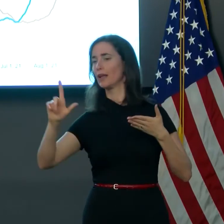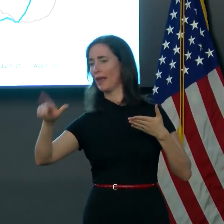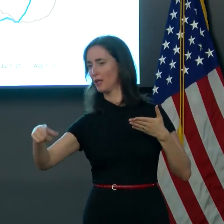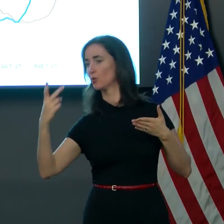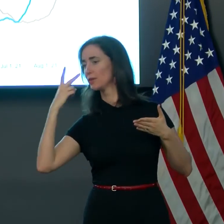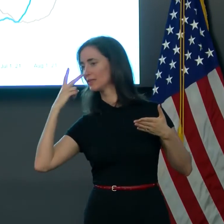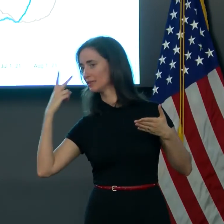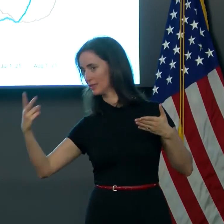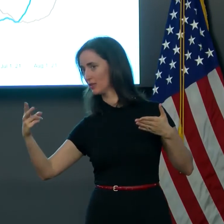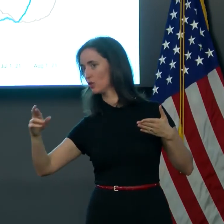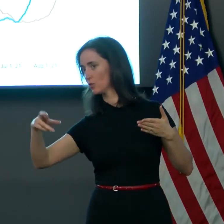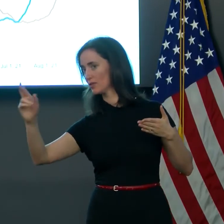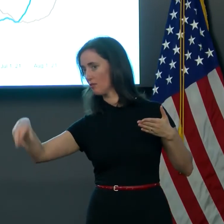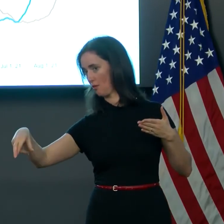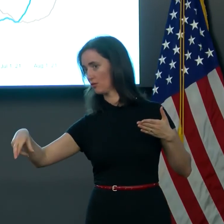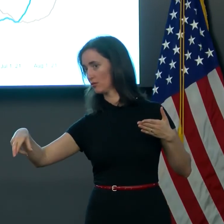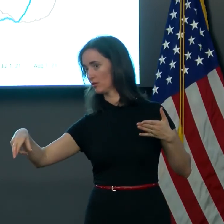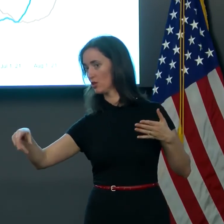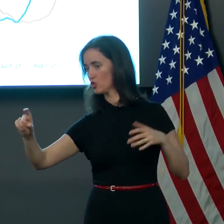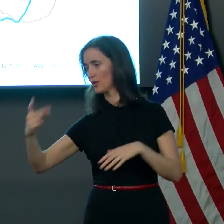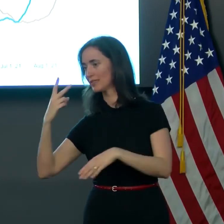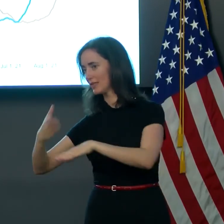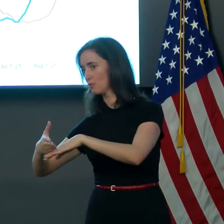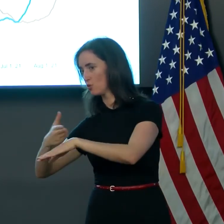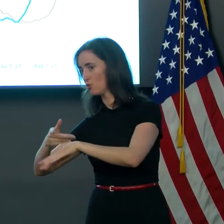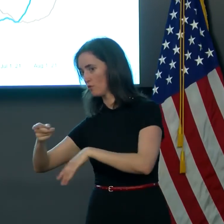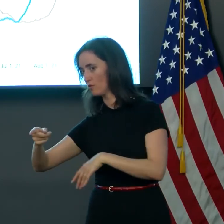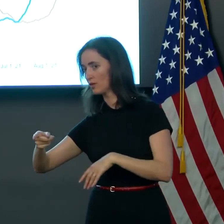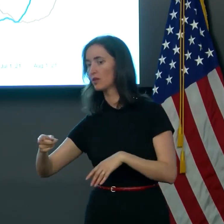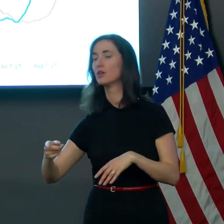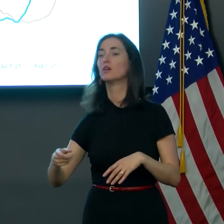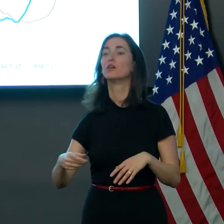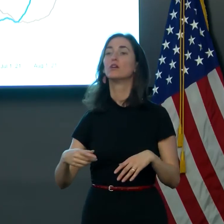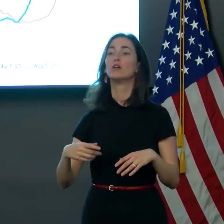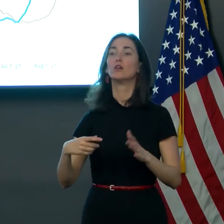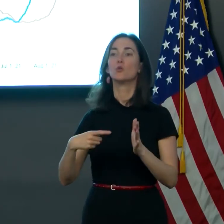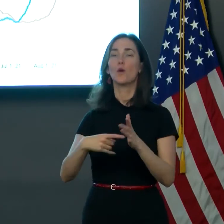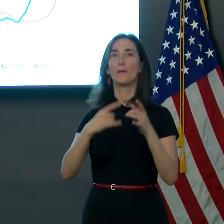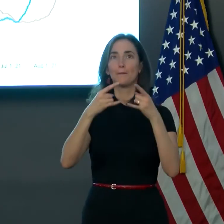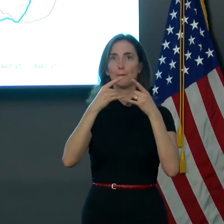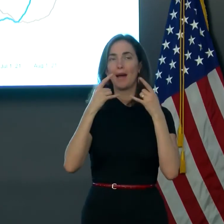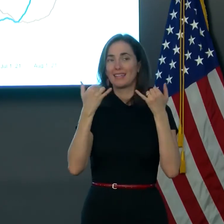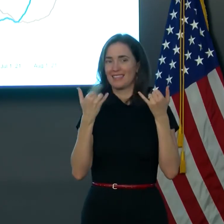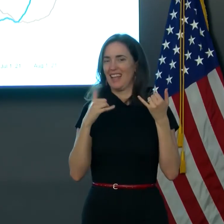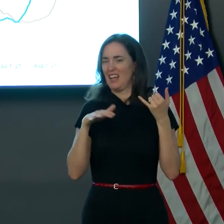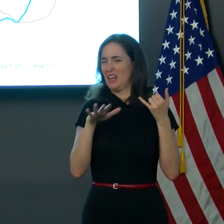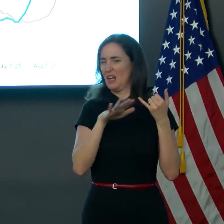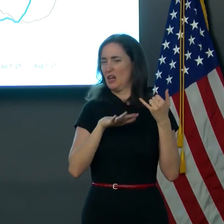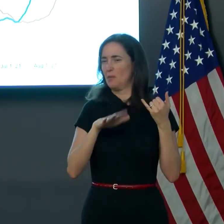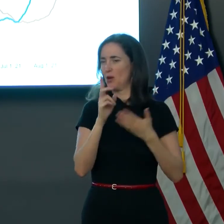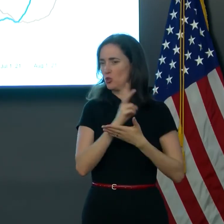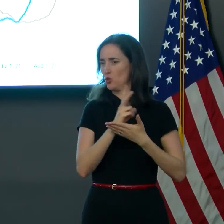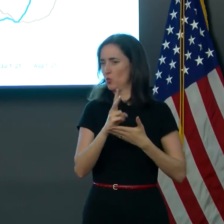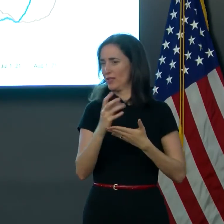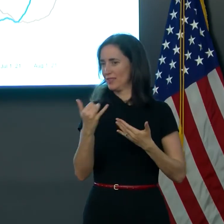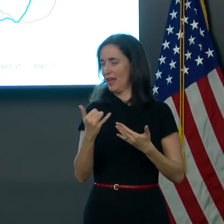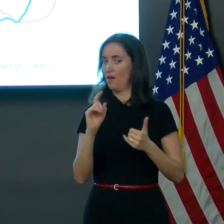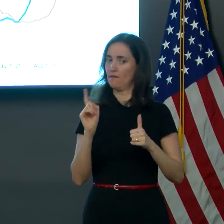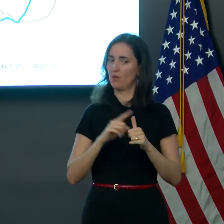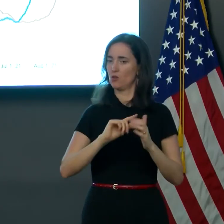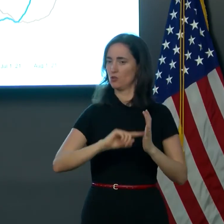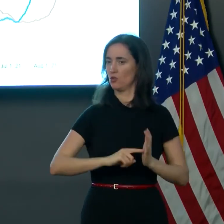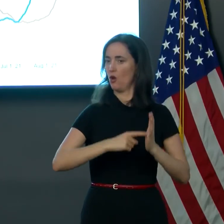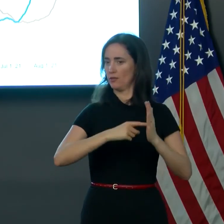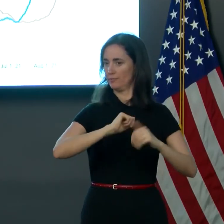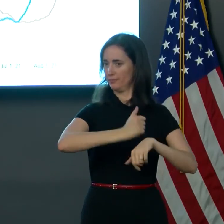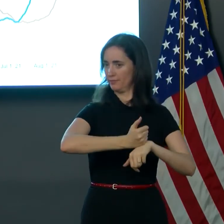would like to see or expect to see some type of effect from that. The mask mandate's about 2 weeks or so since implementation,